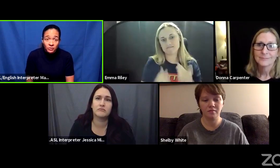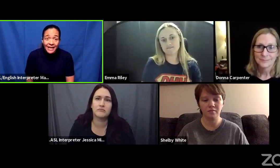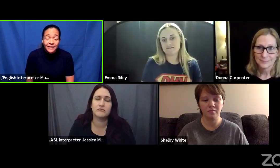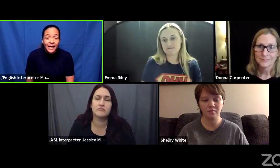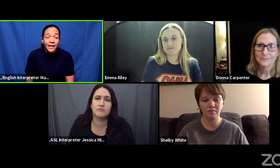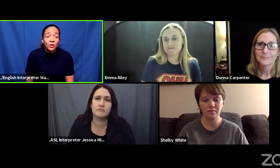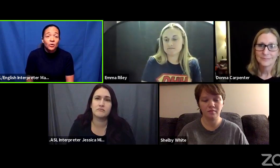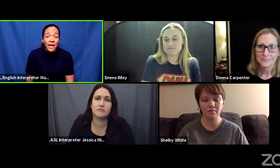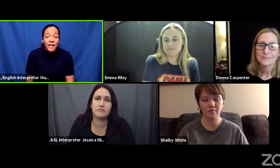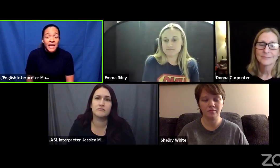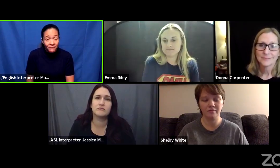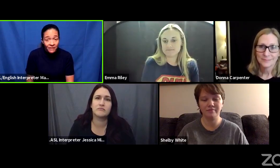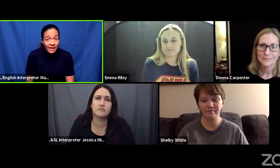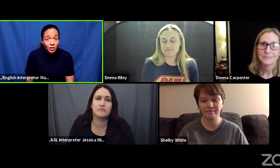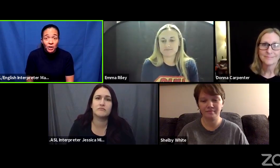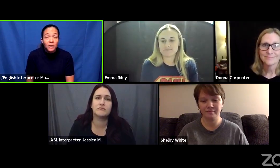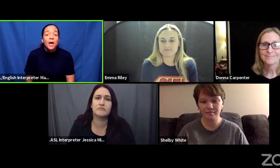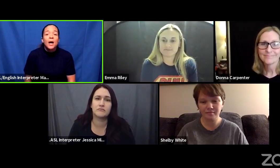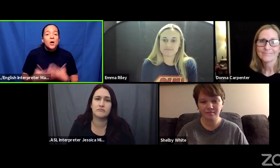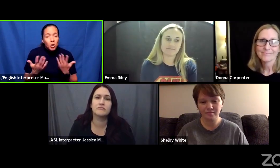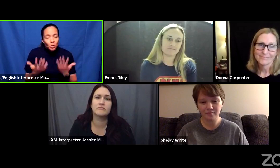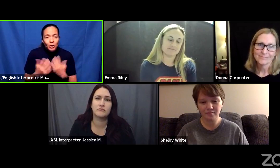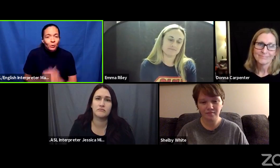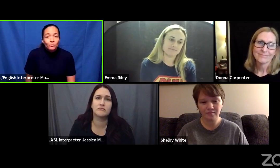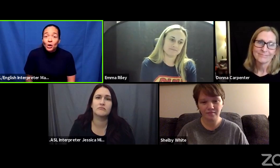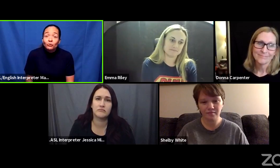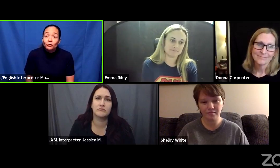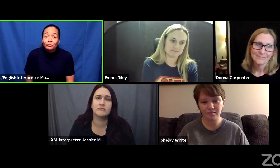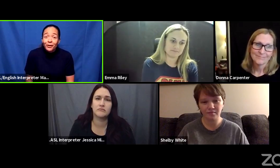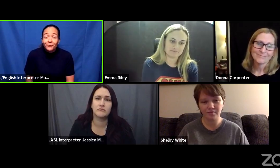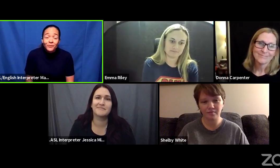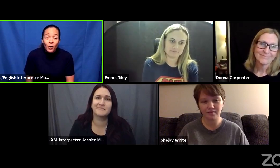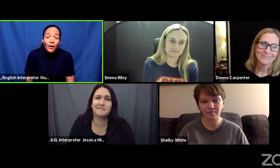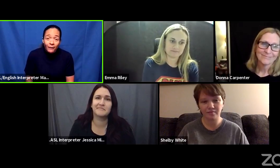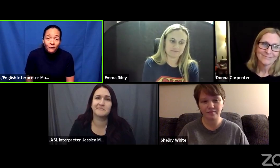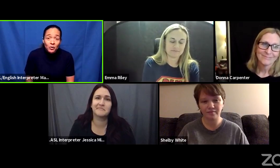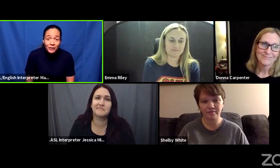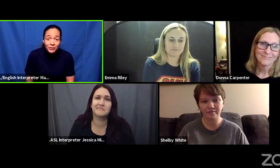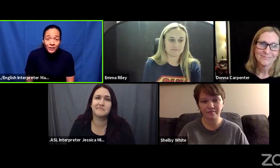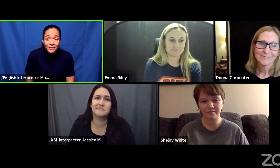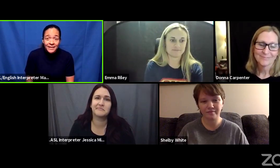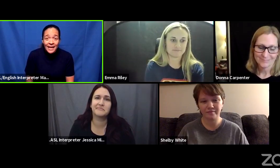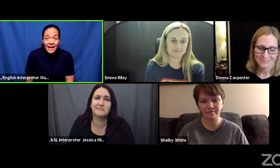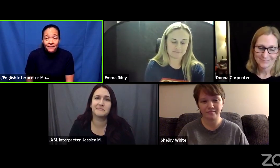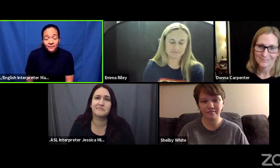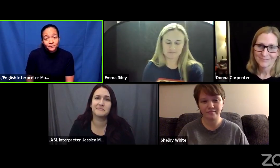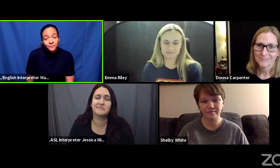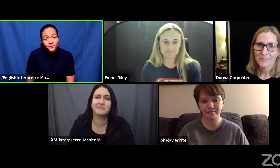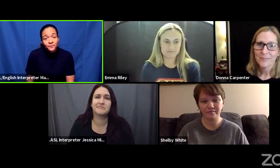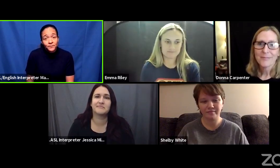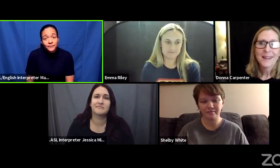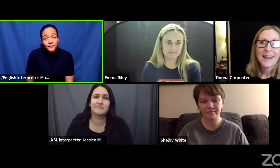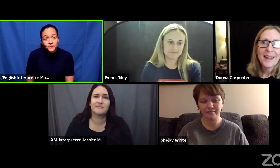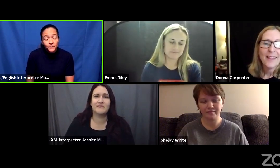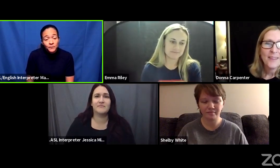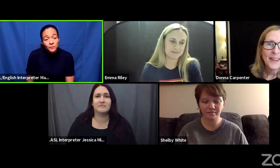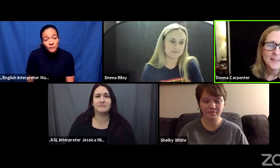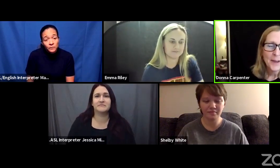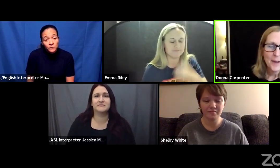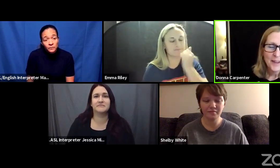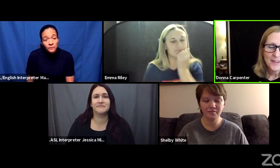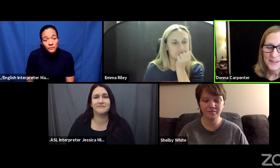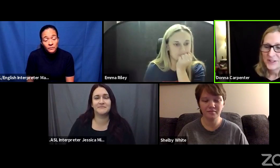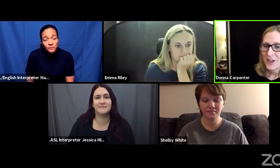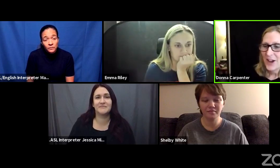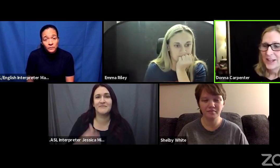teaching pro-tactile and navigation. So those are a few resources I have.